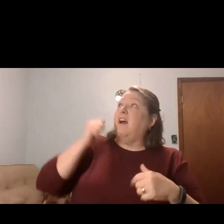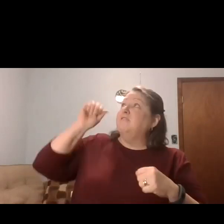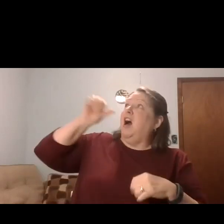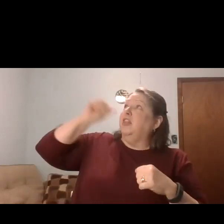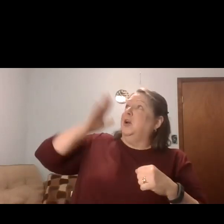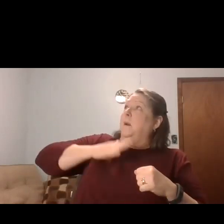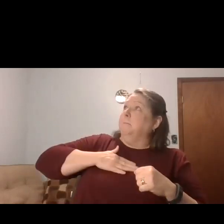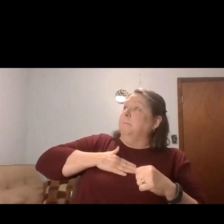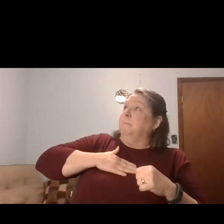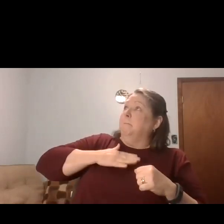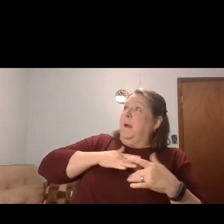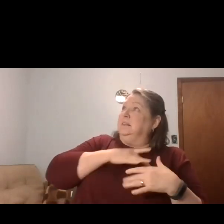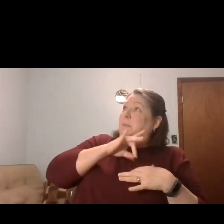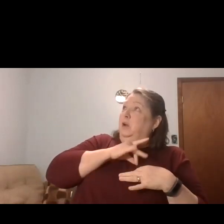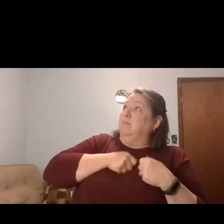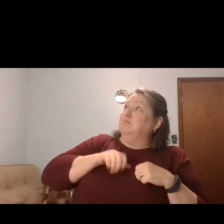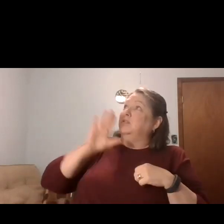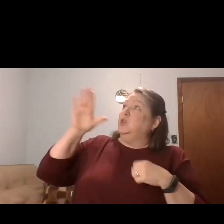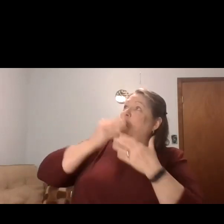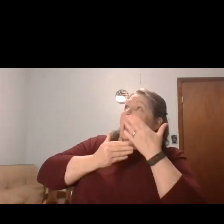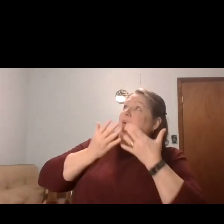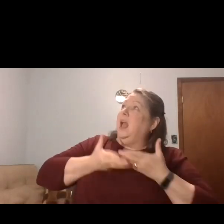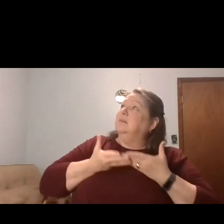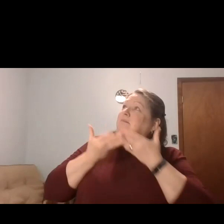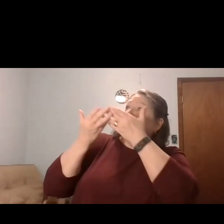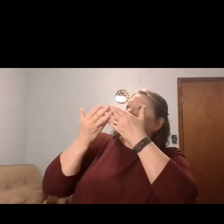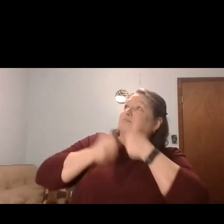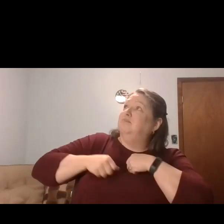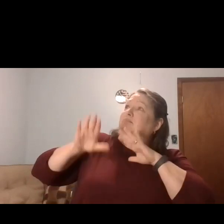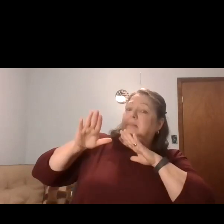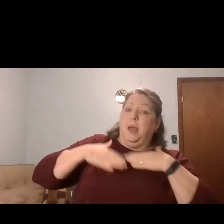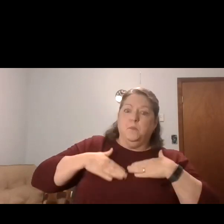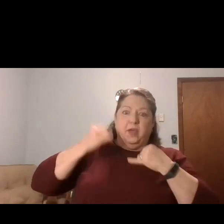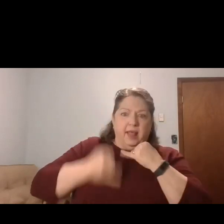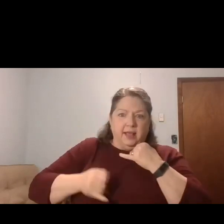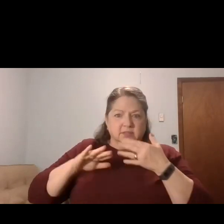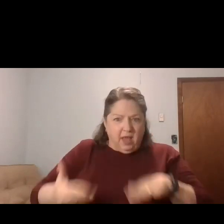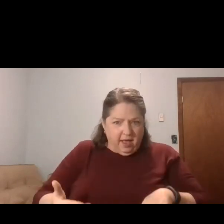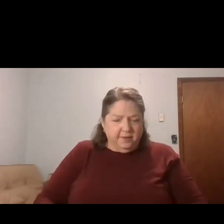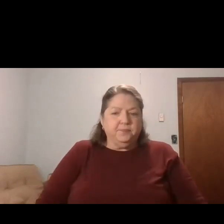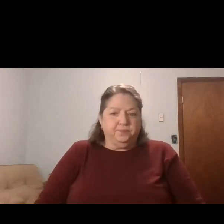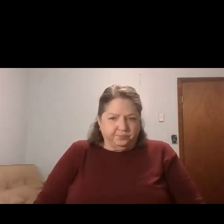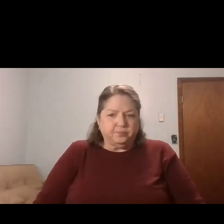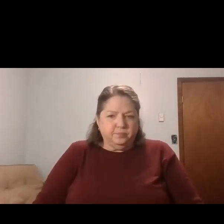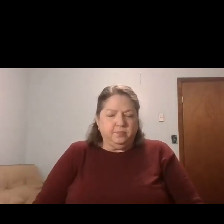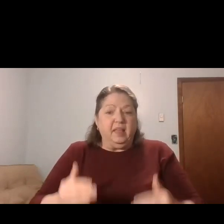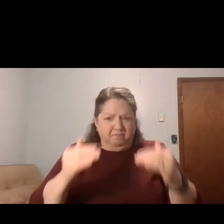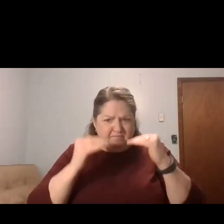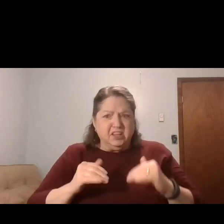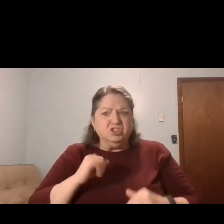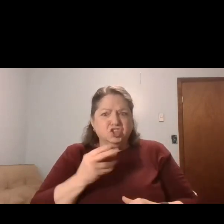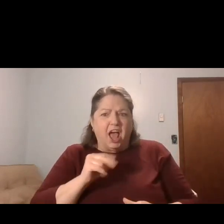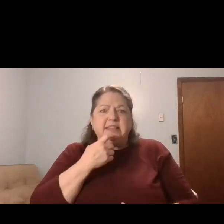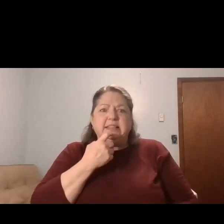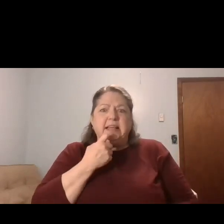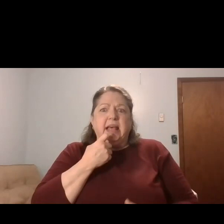and he breathed his last. And in John 19 and verse 30, Jesus says, it is finished. He bows his head